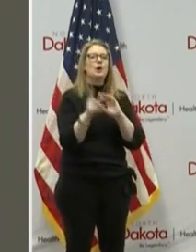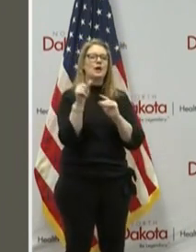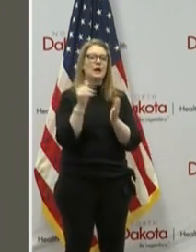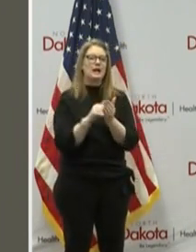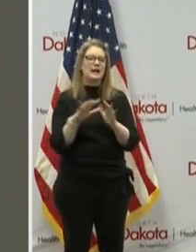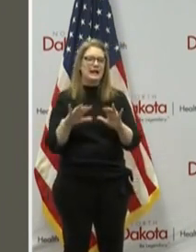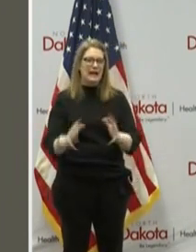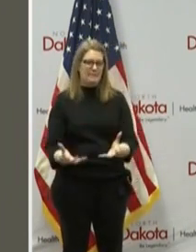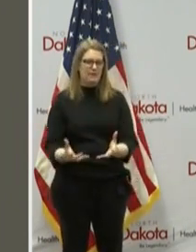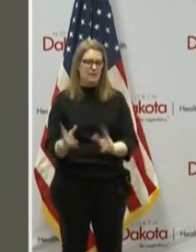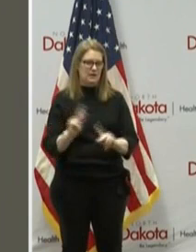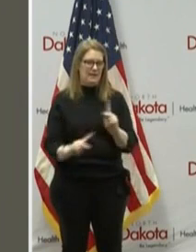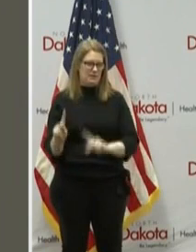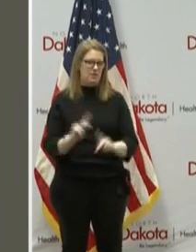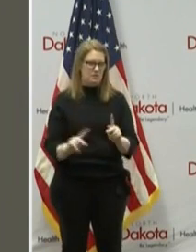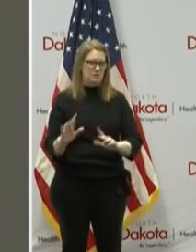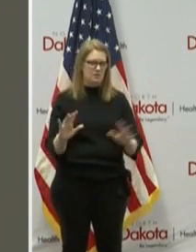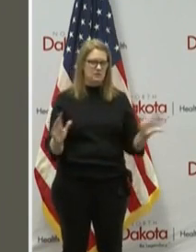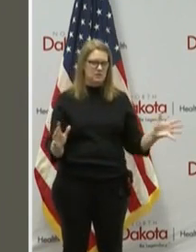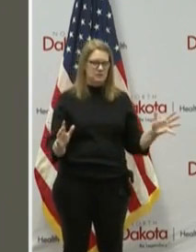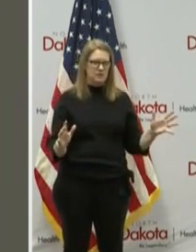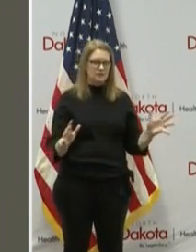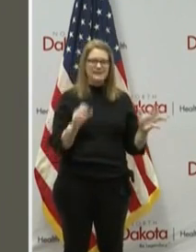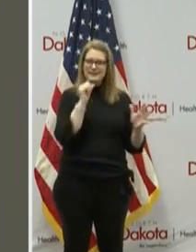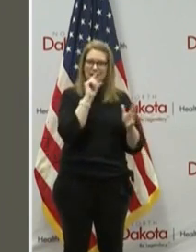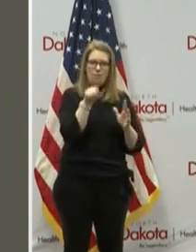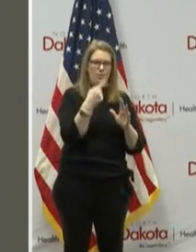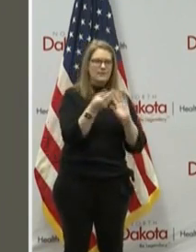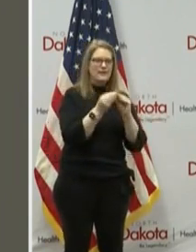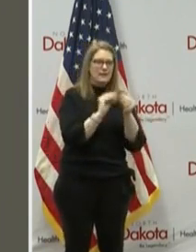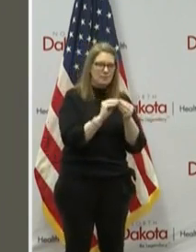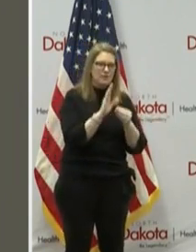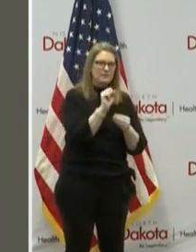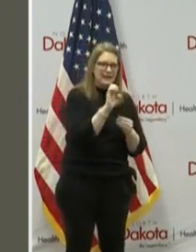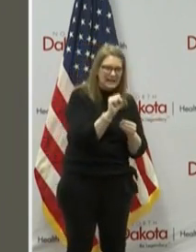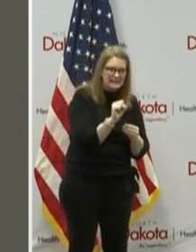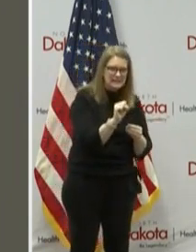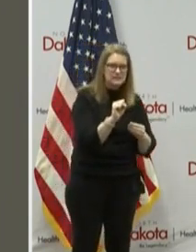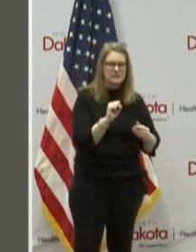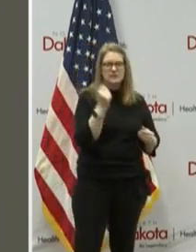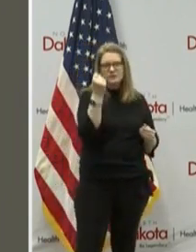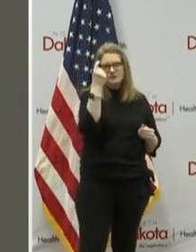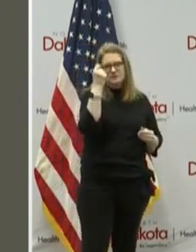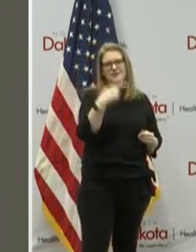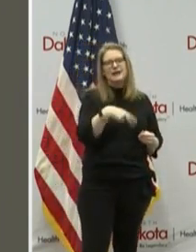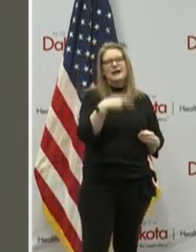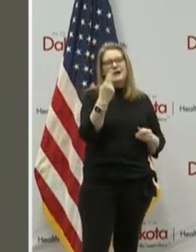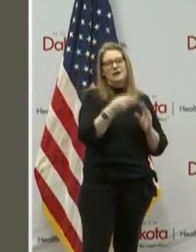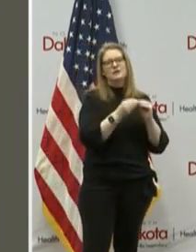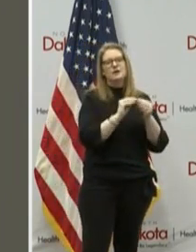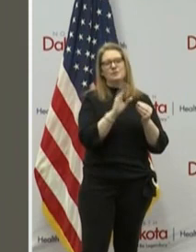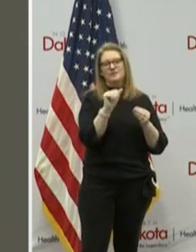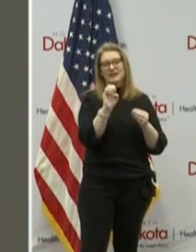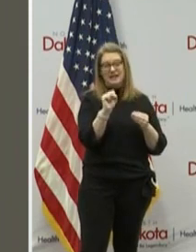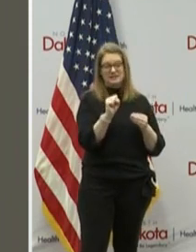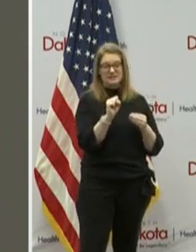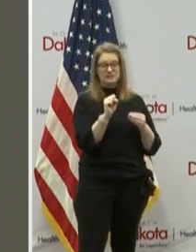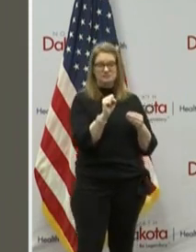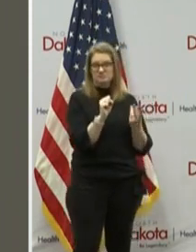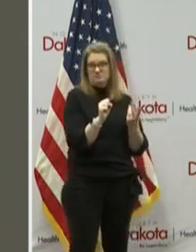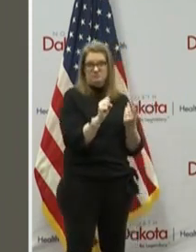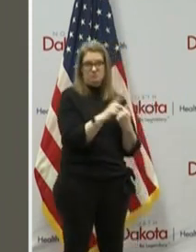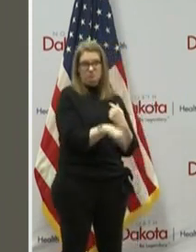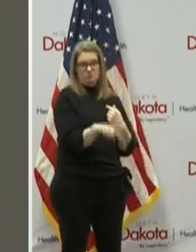look at where the hot spots are, not on just the number of cases, because we're always going to have a higher number of cases in our areas of